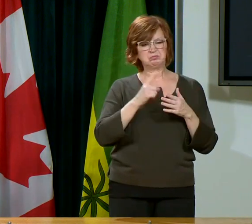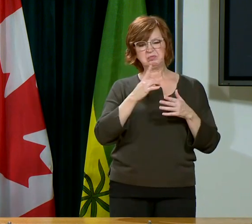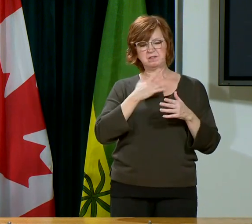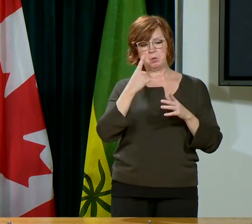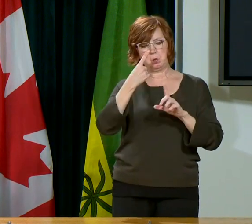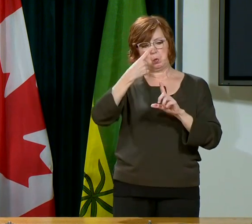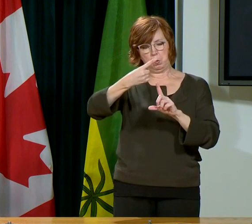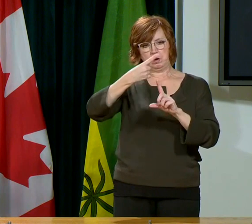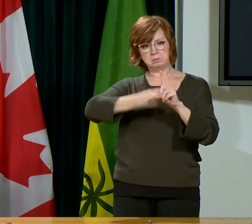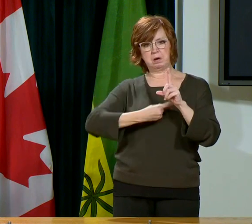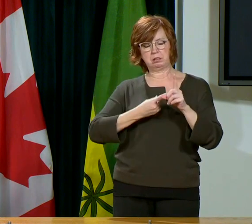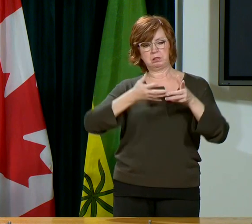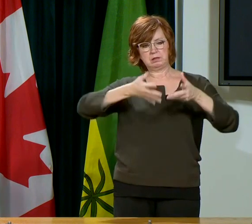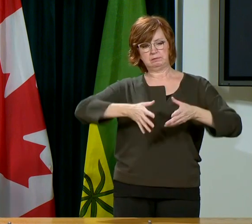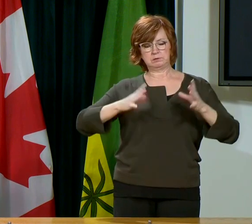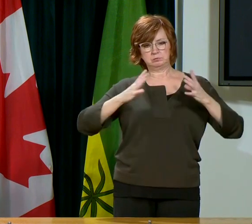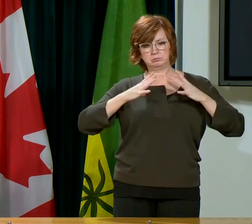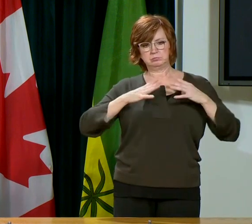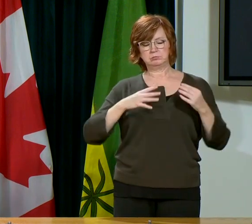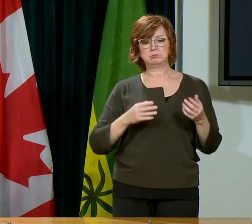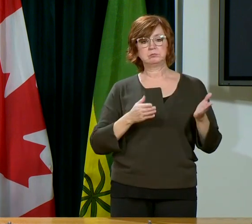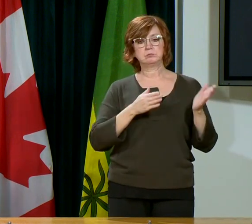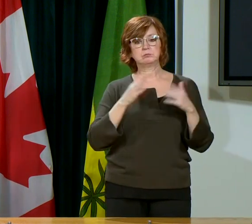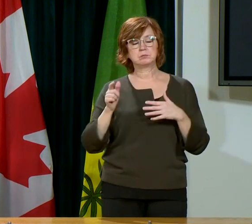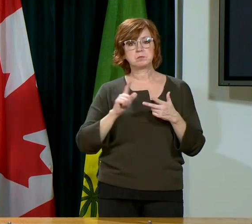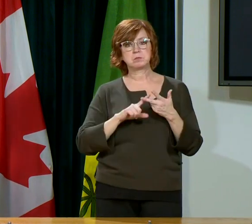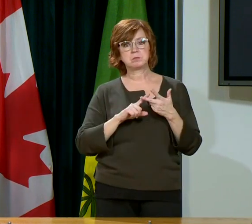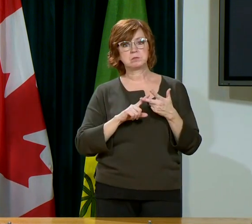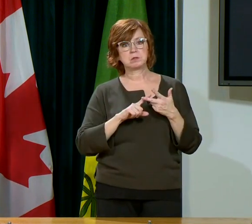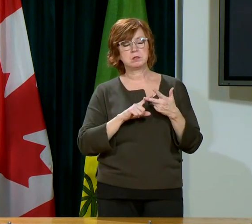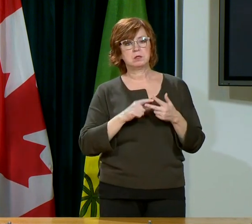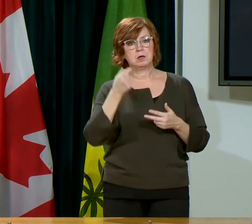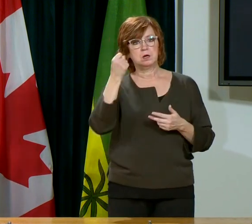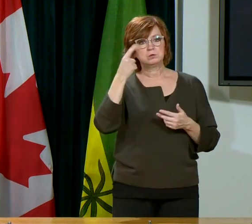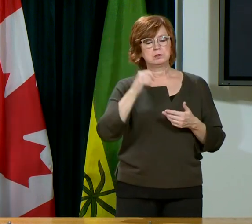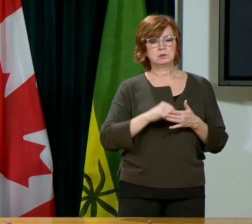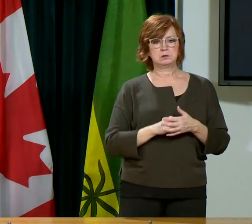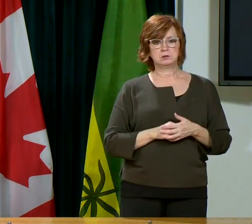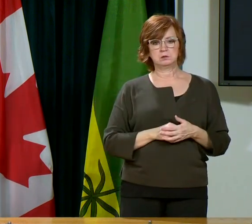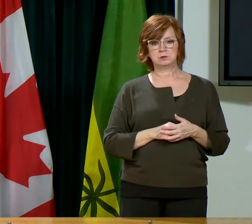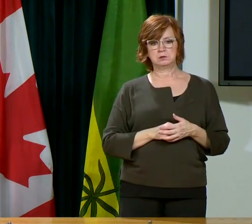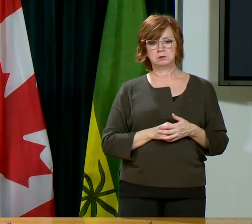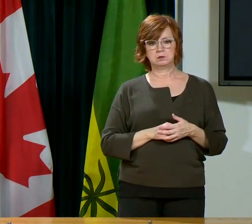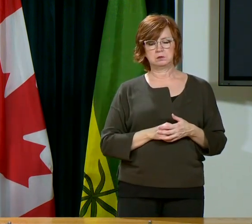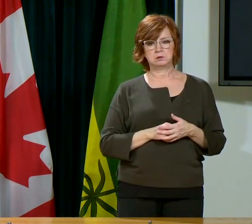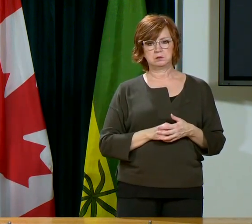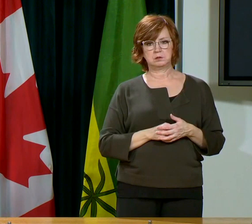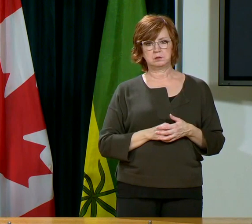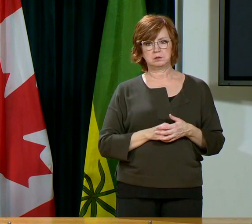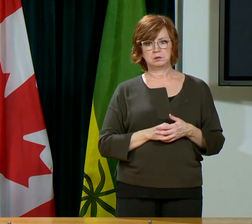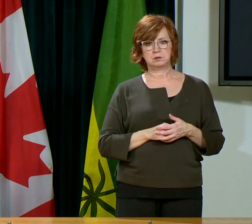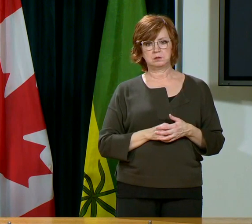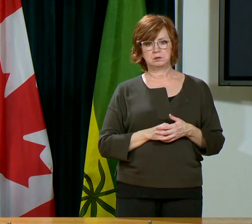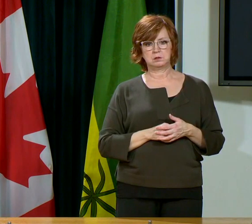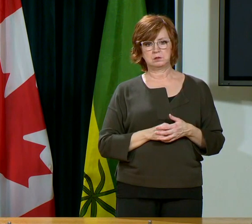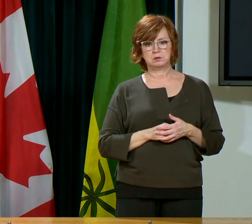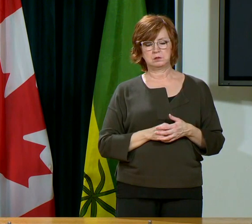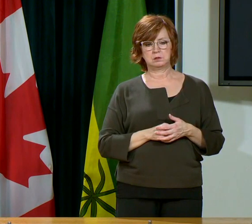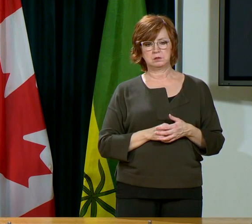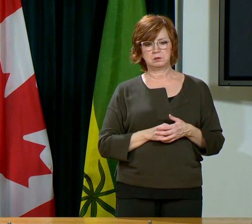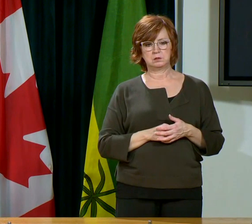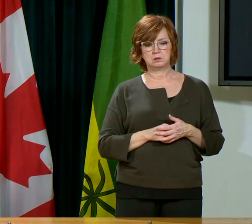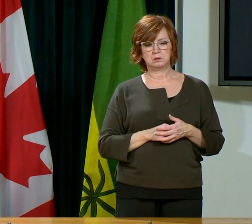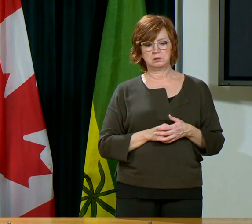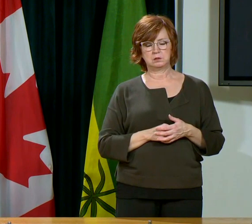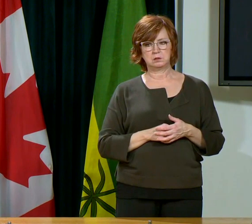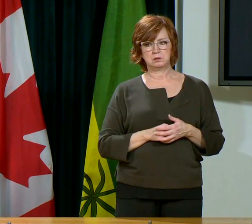an offset with respect to the number of masks that we'll use, because today people may don a mask and then move out of an area and discard